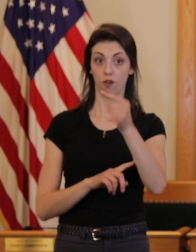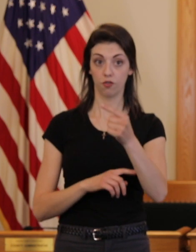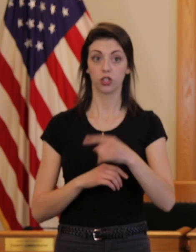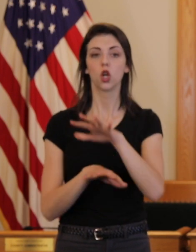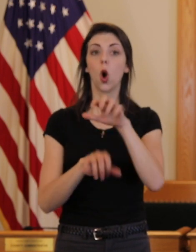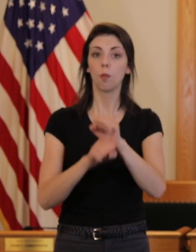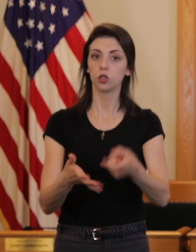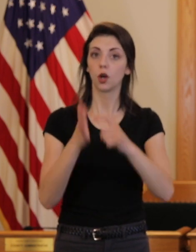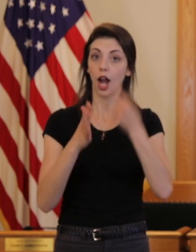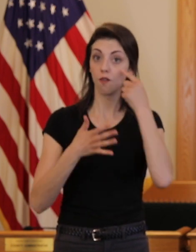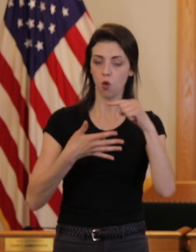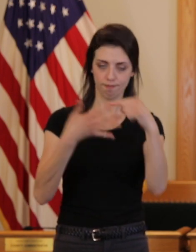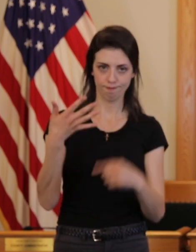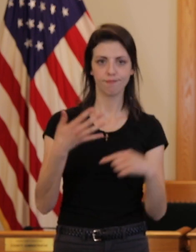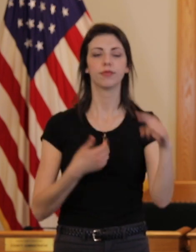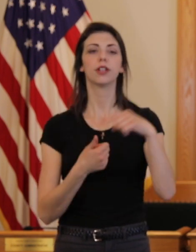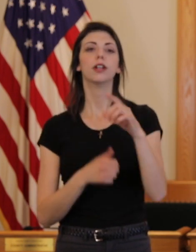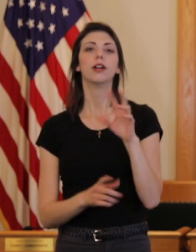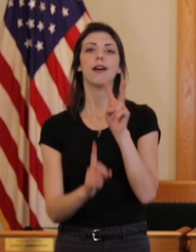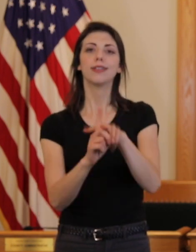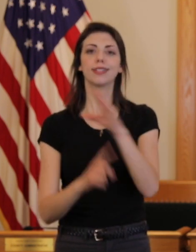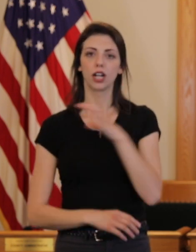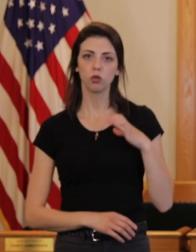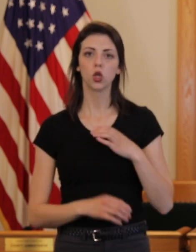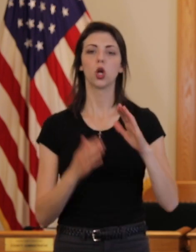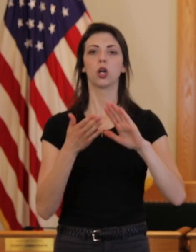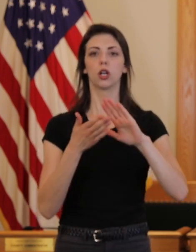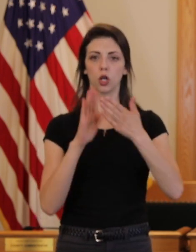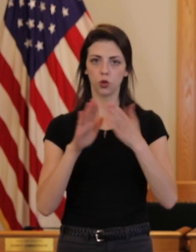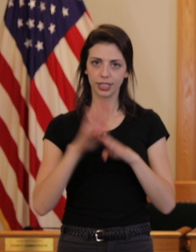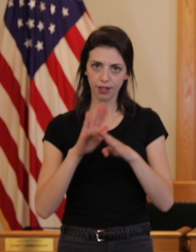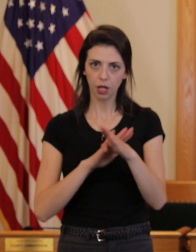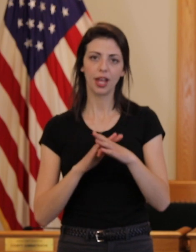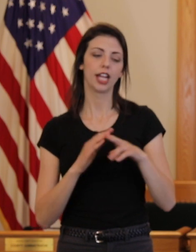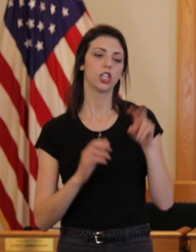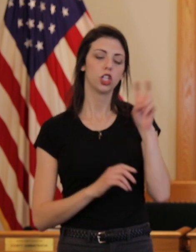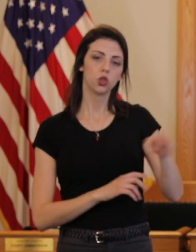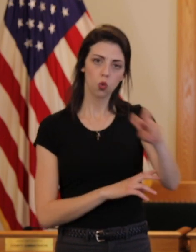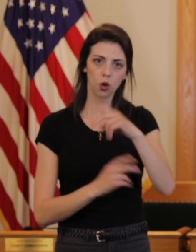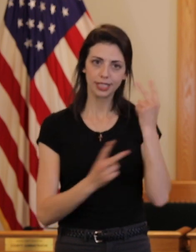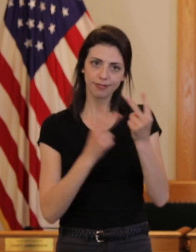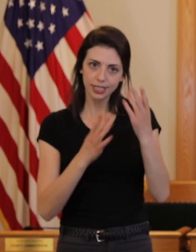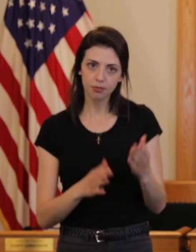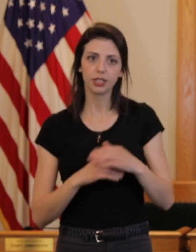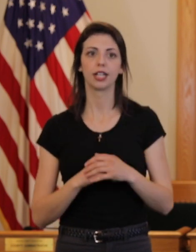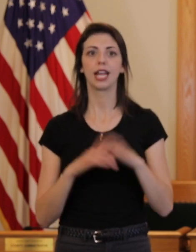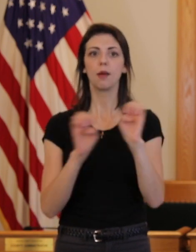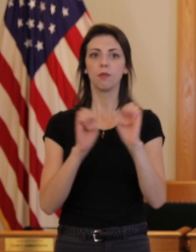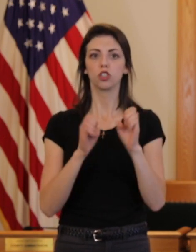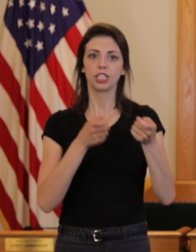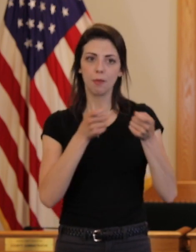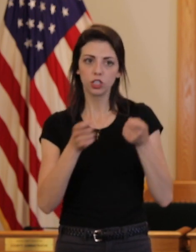these departments: assigned counsel, community development, tourism and planning, emergency management office, and the probation